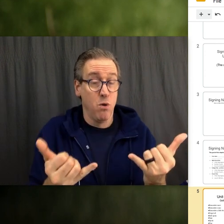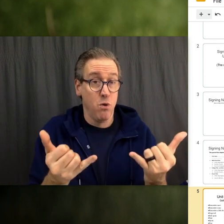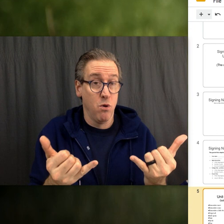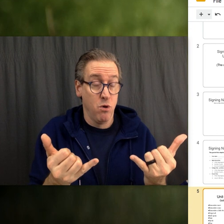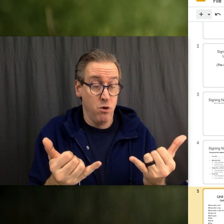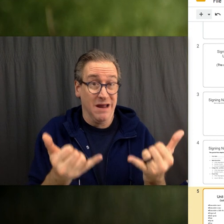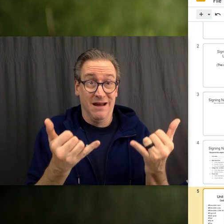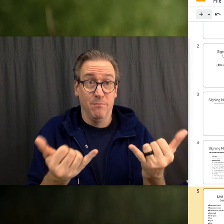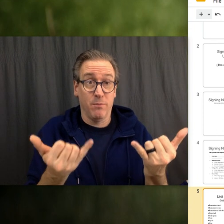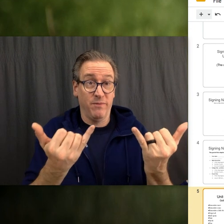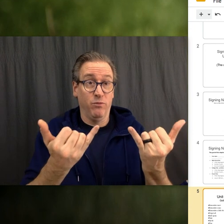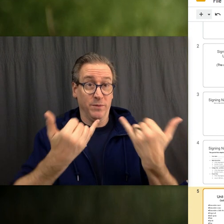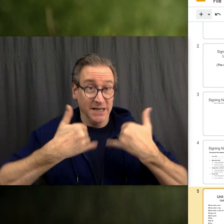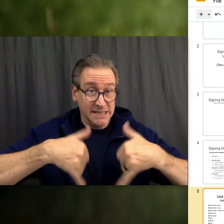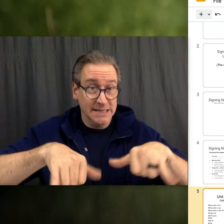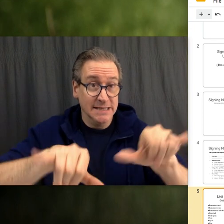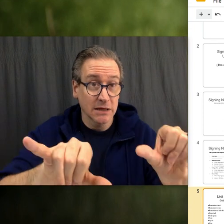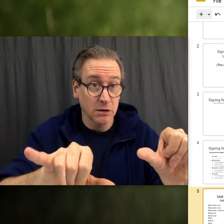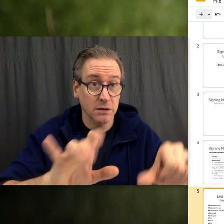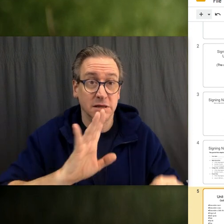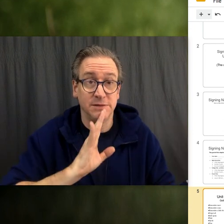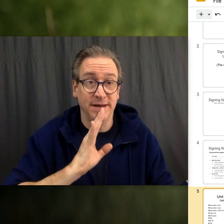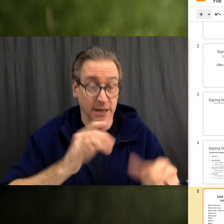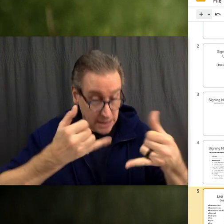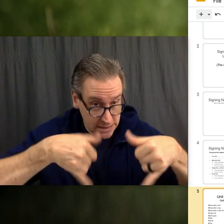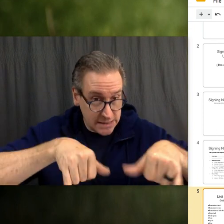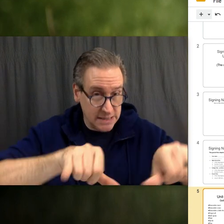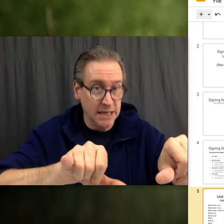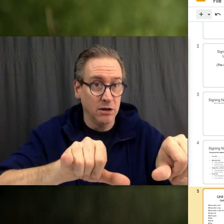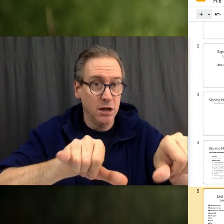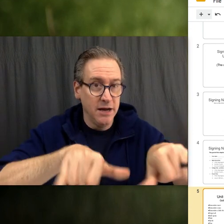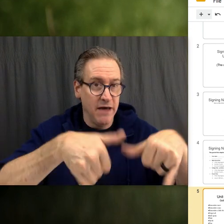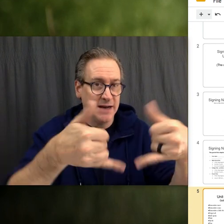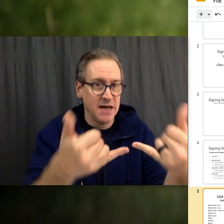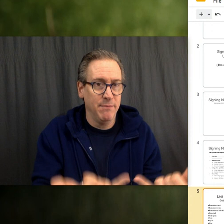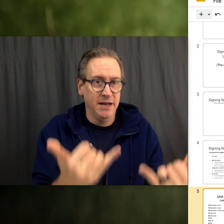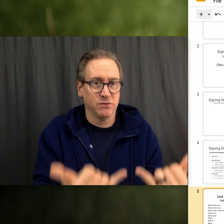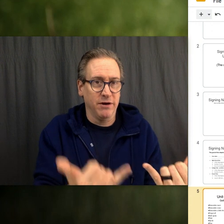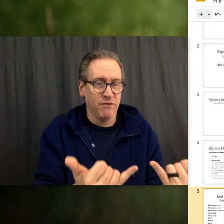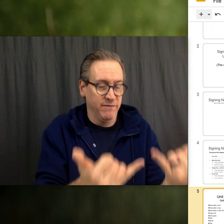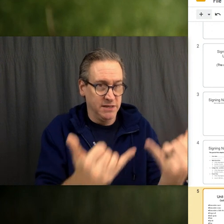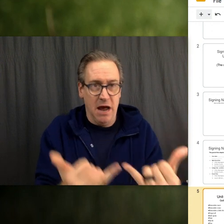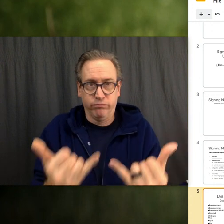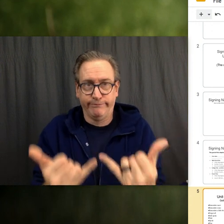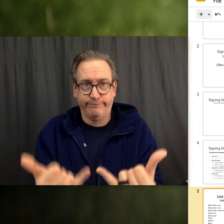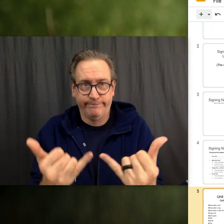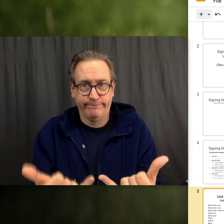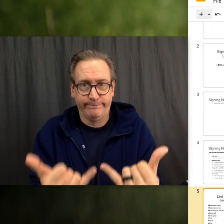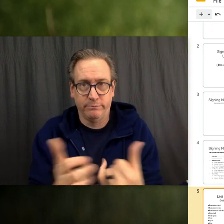Now, remember before we did still speaking, still. Now that timeline is right in front of us